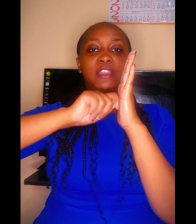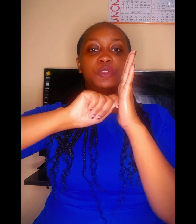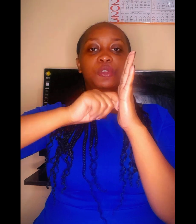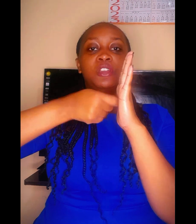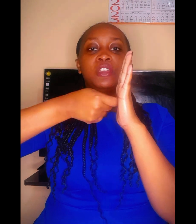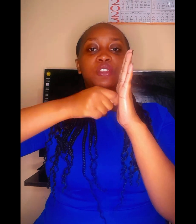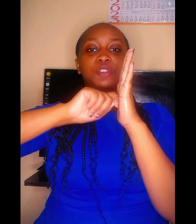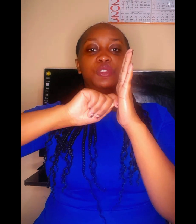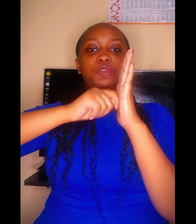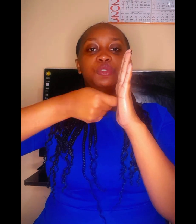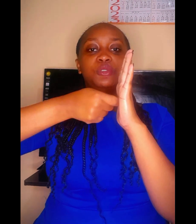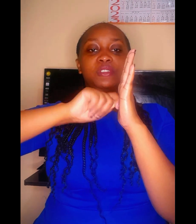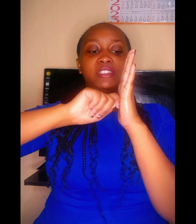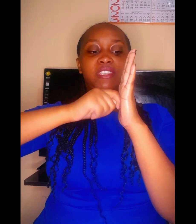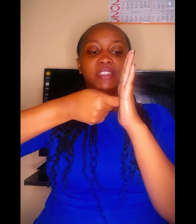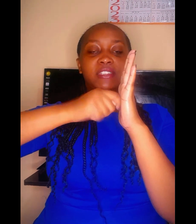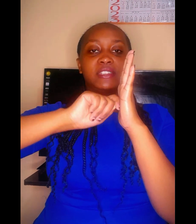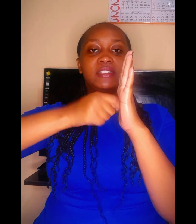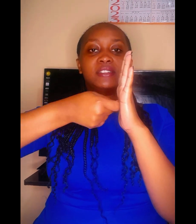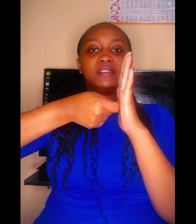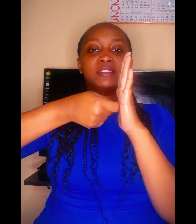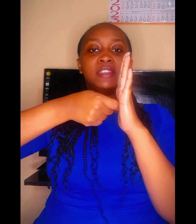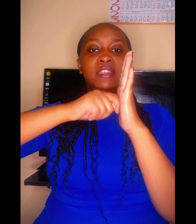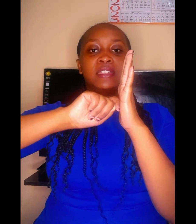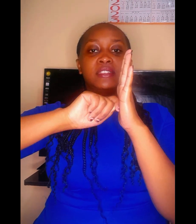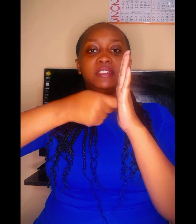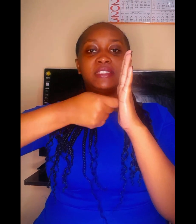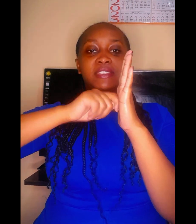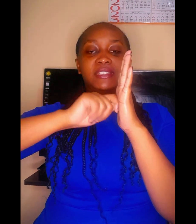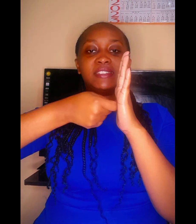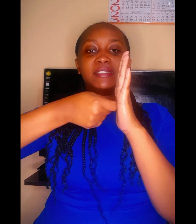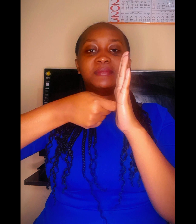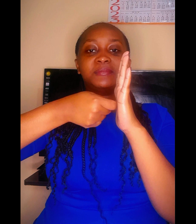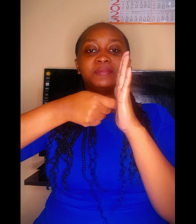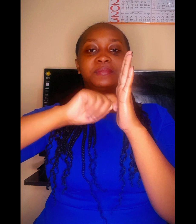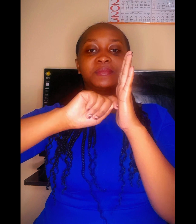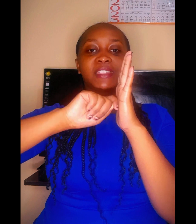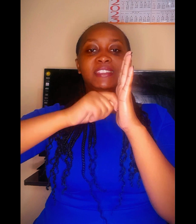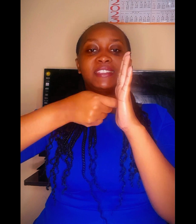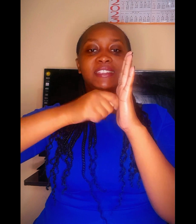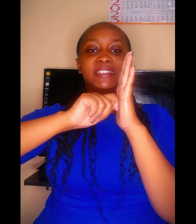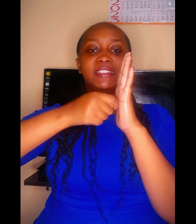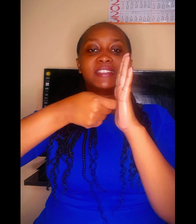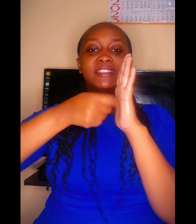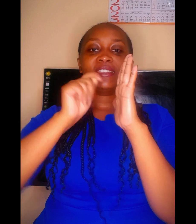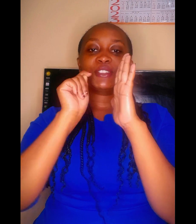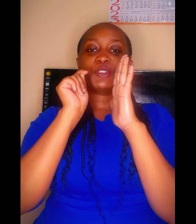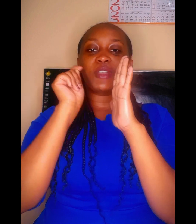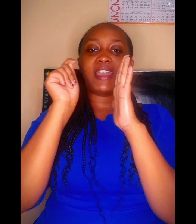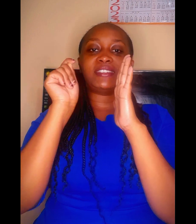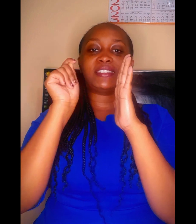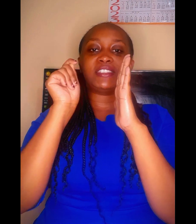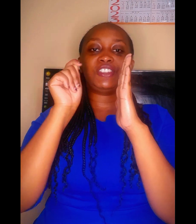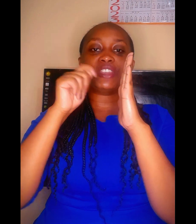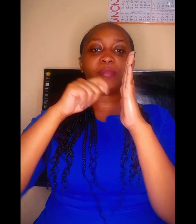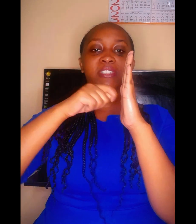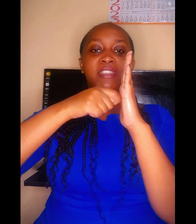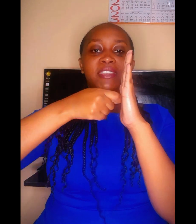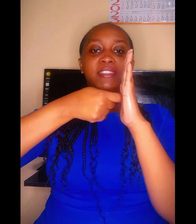door. So you do Genesis, Genesis, Genesis. So your hand is T-shaped, then